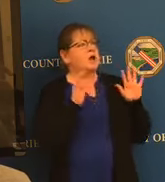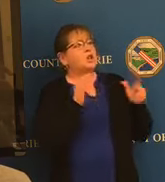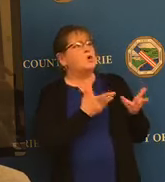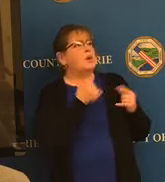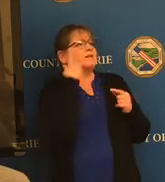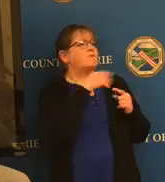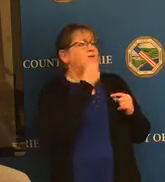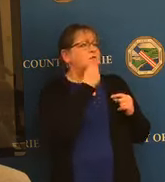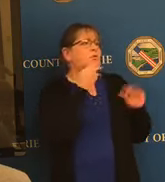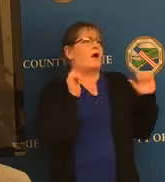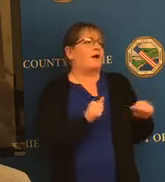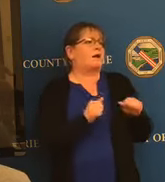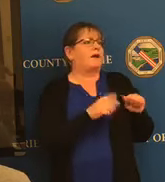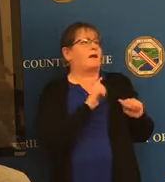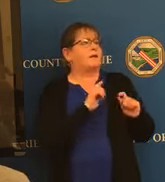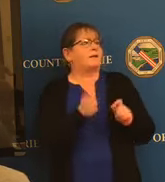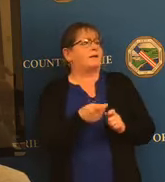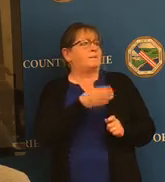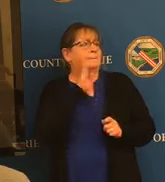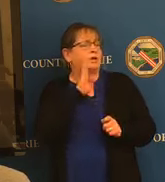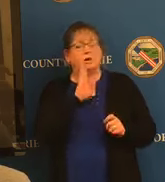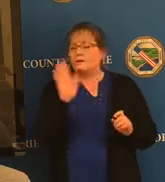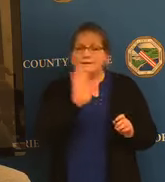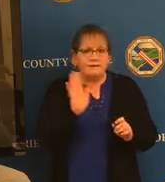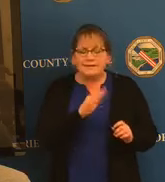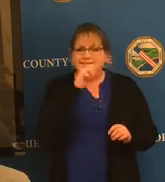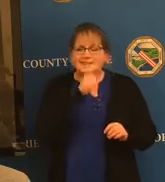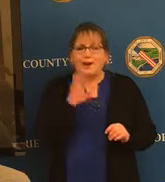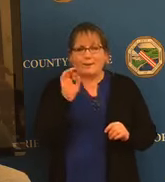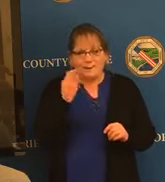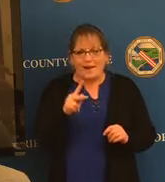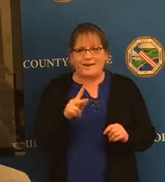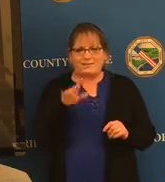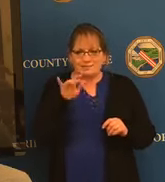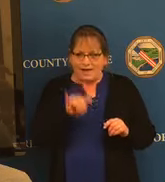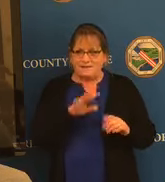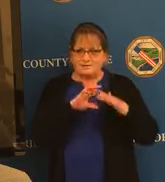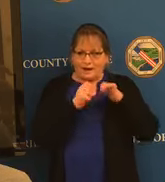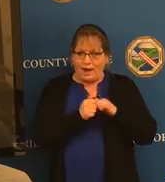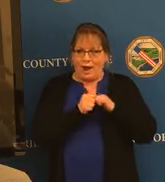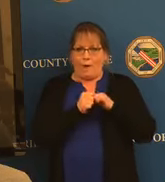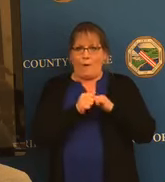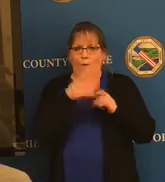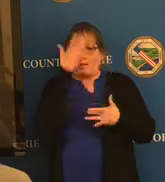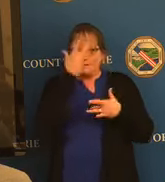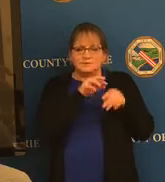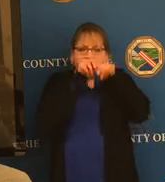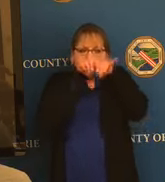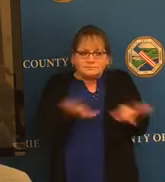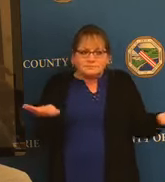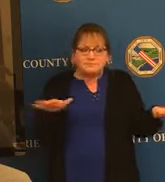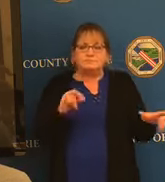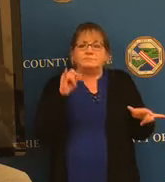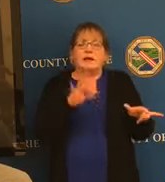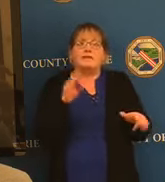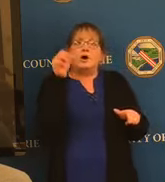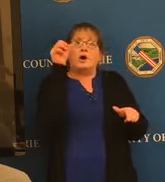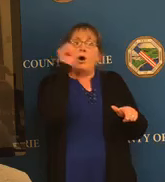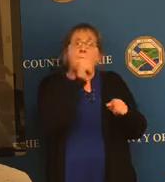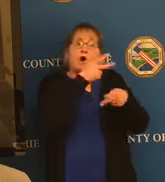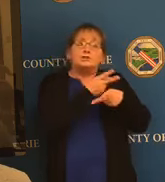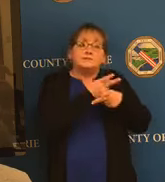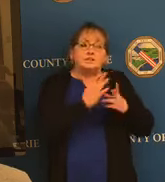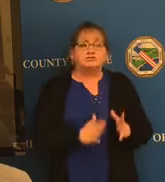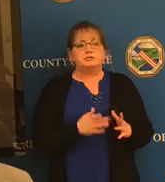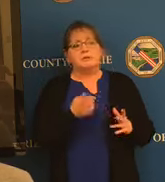beers. It's not okay. That's how people are transmitting the illness. It's an airborne illness. And if a bartender is a